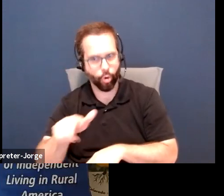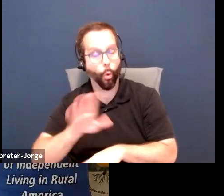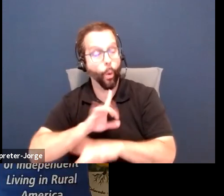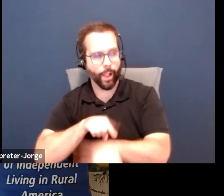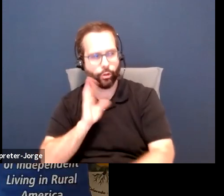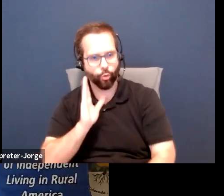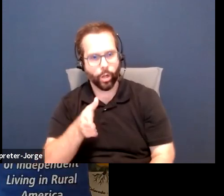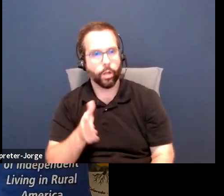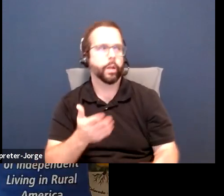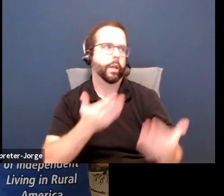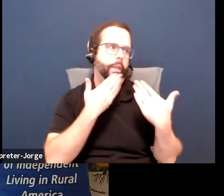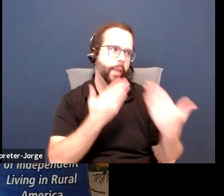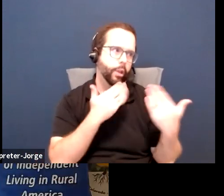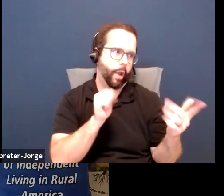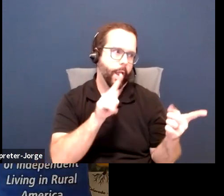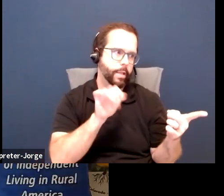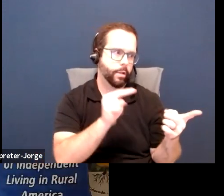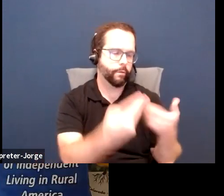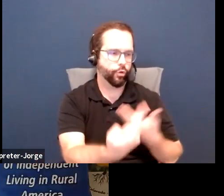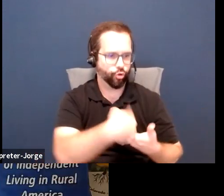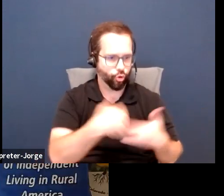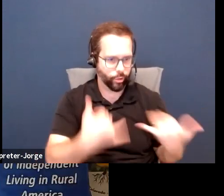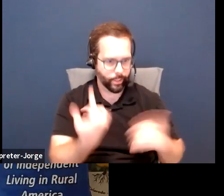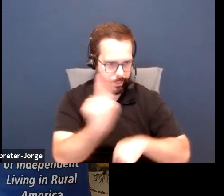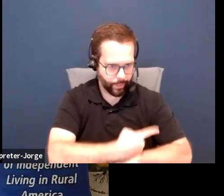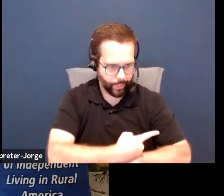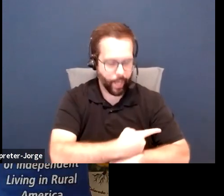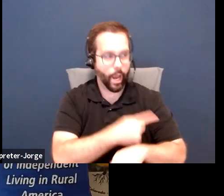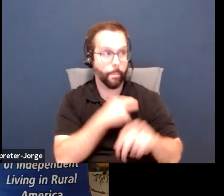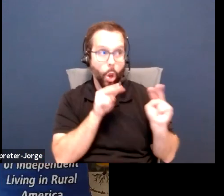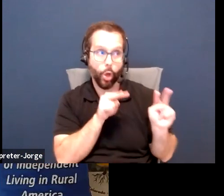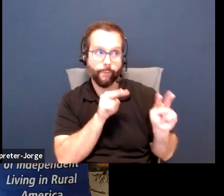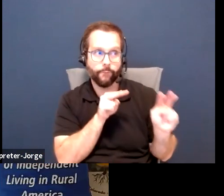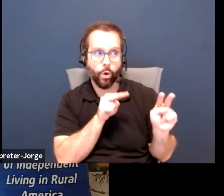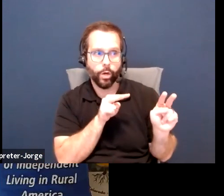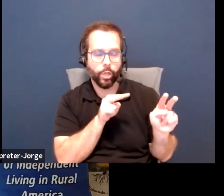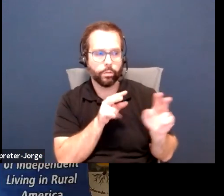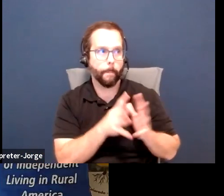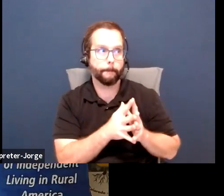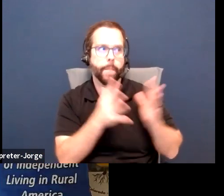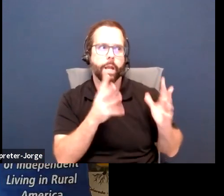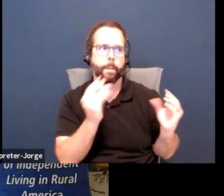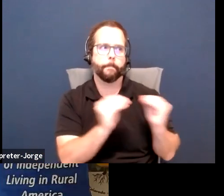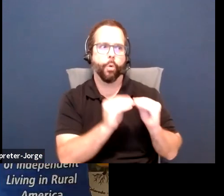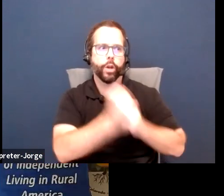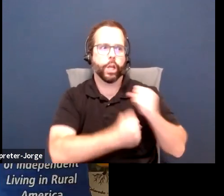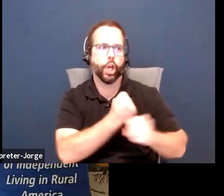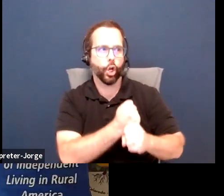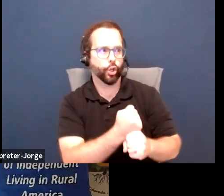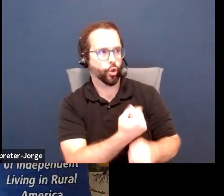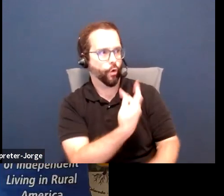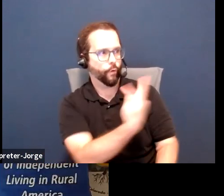thank you enough for being on here with us today, and look forward to many more years of